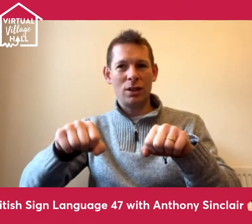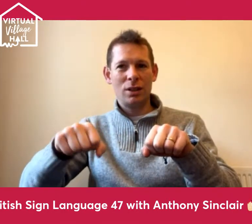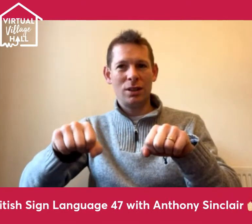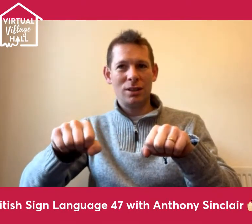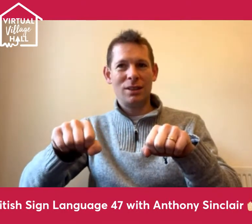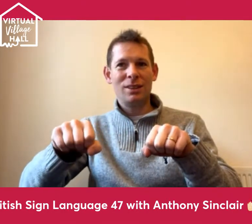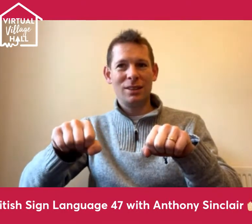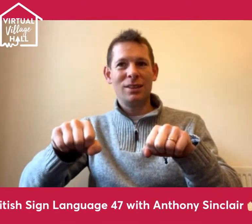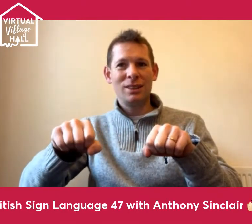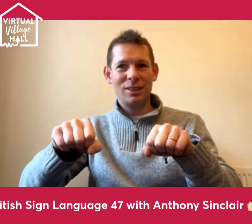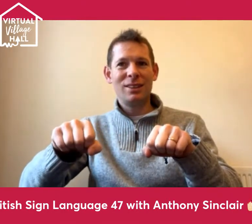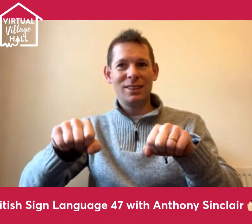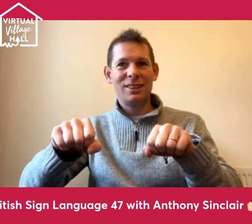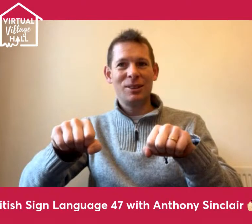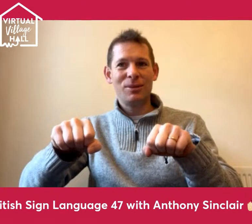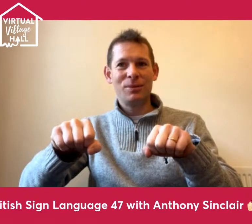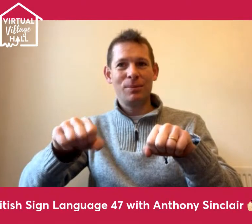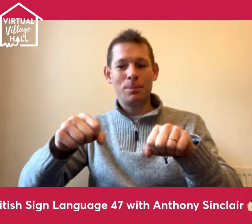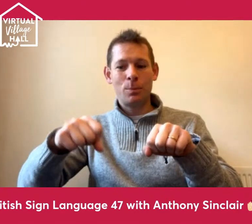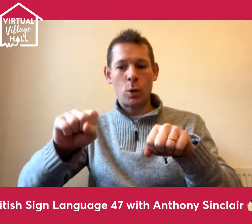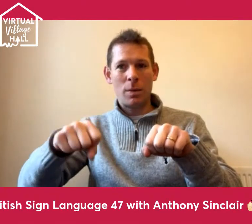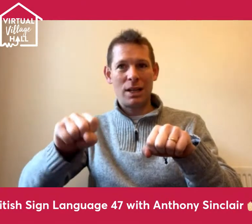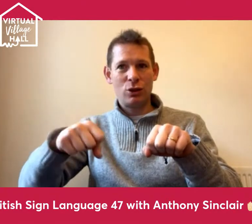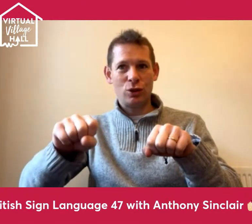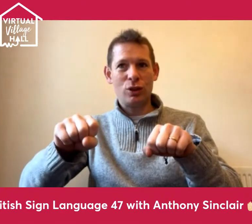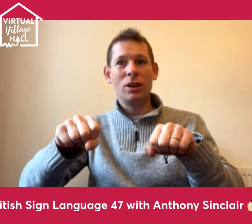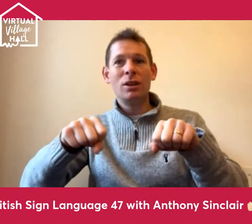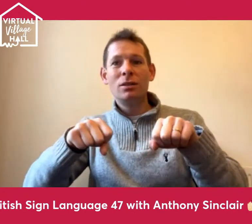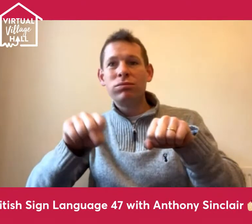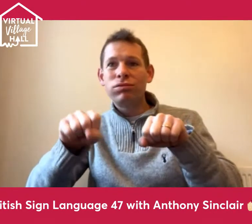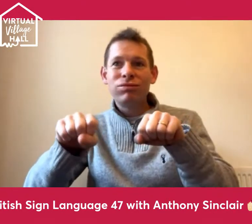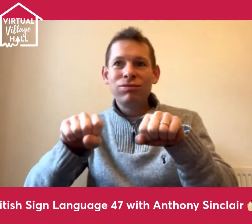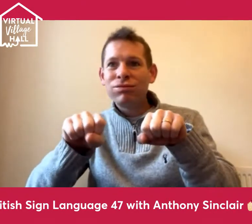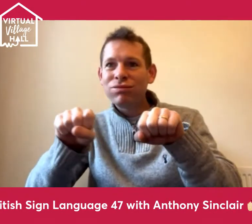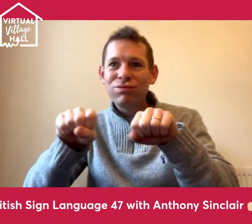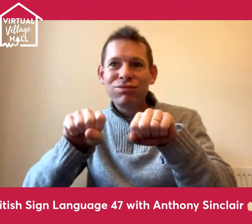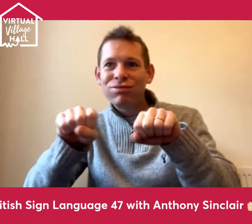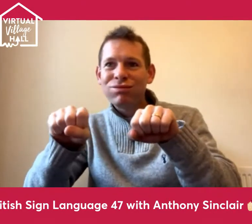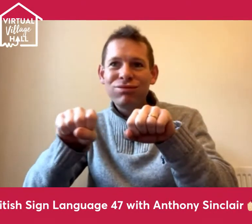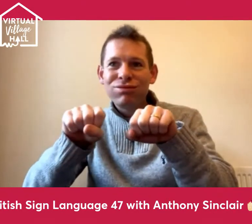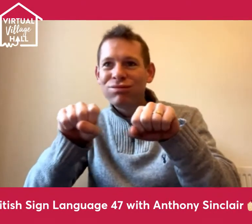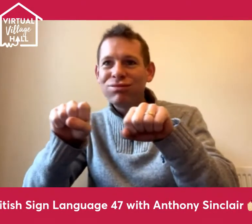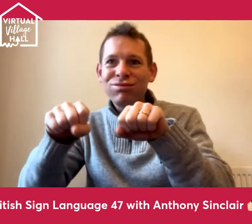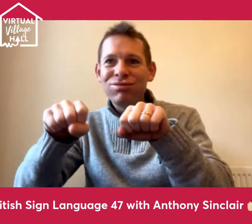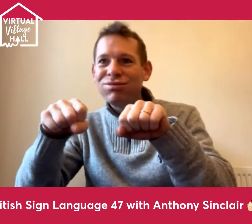you might go on your mobility scooter, Joan. Mobility scooter.